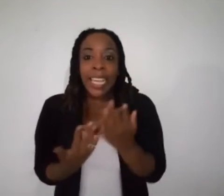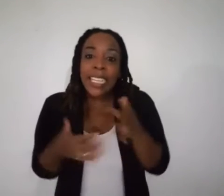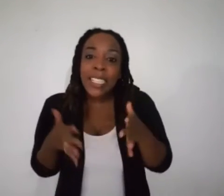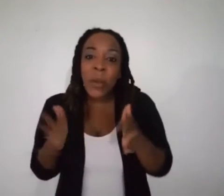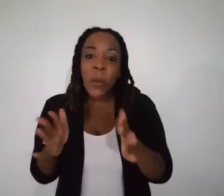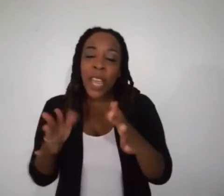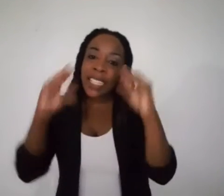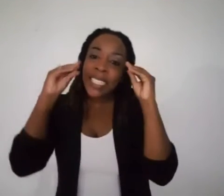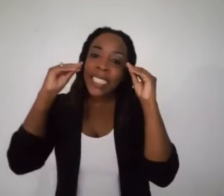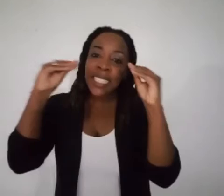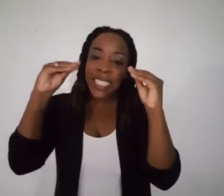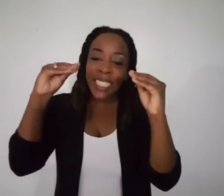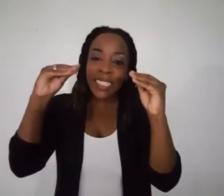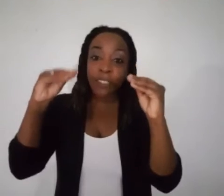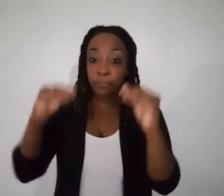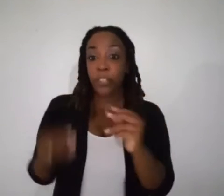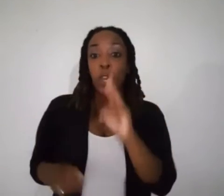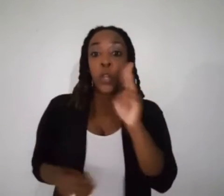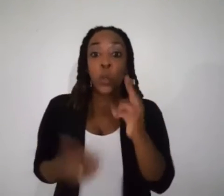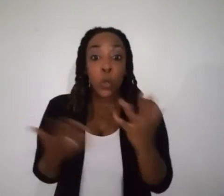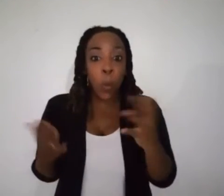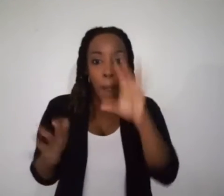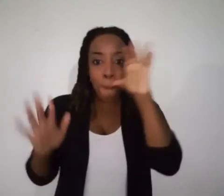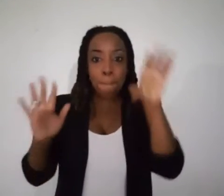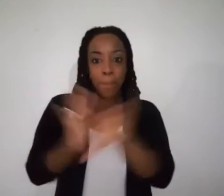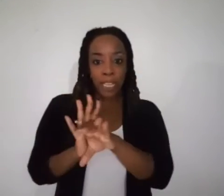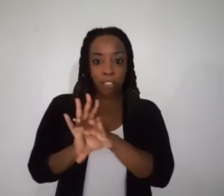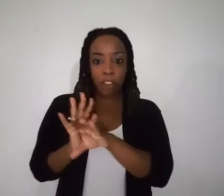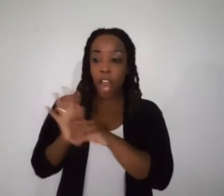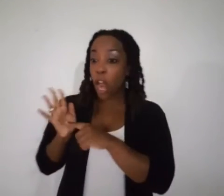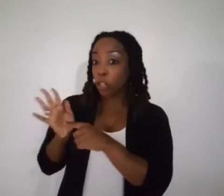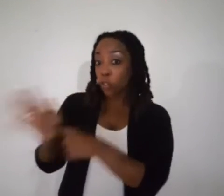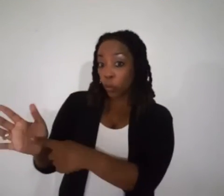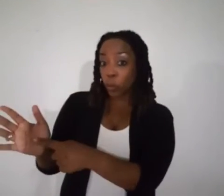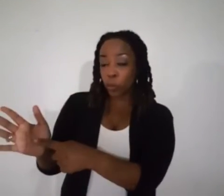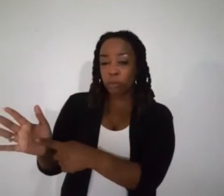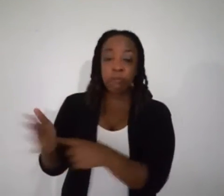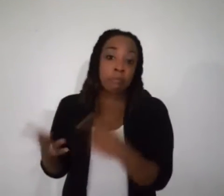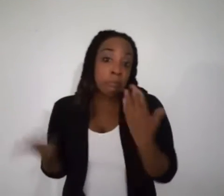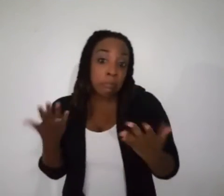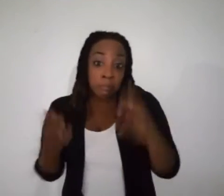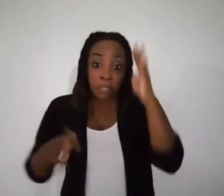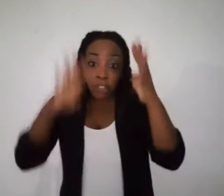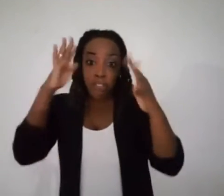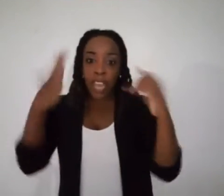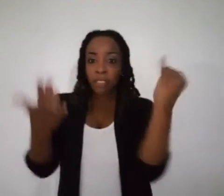pictures. So you can draw your own pictures and make up your own little story. I mean, some